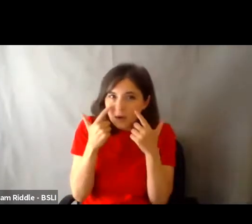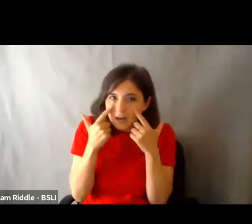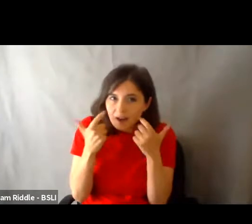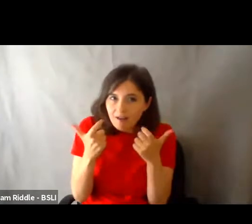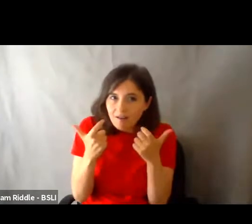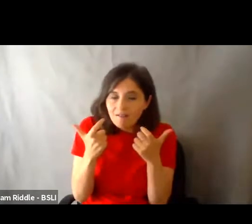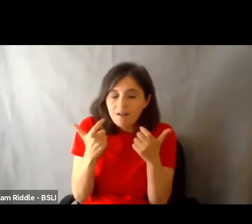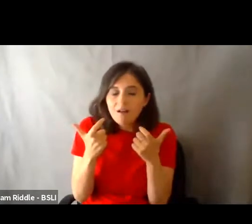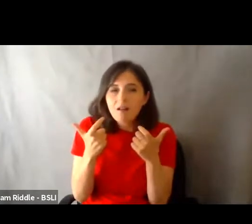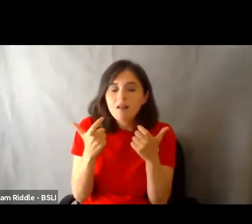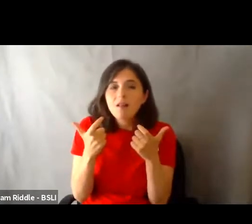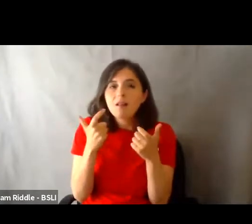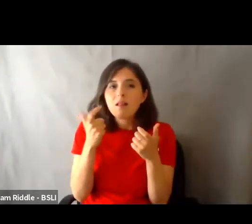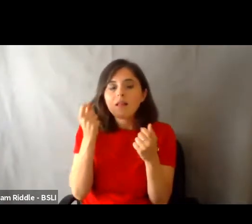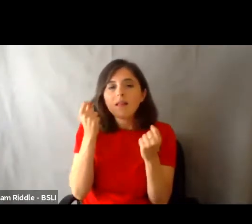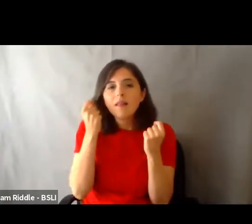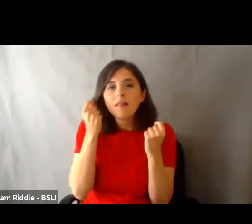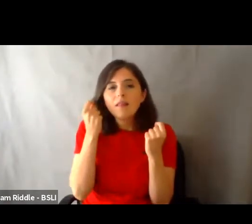idea of a UBI